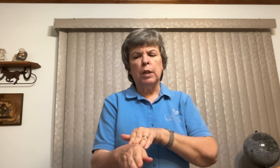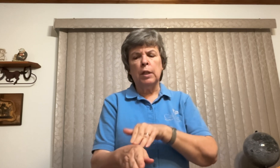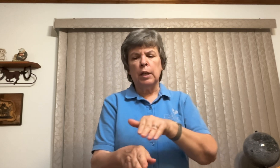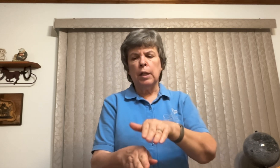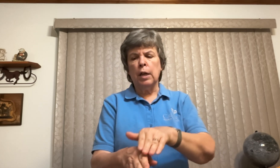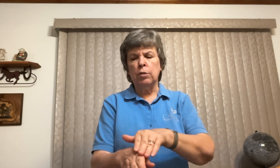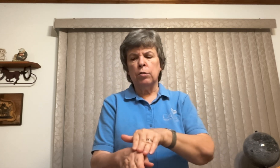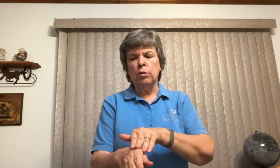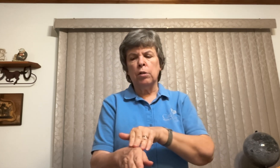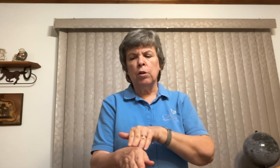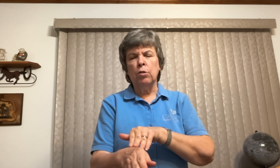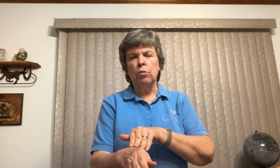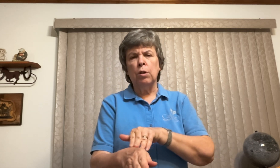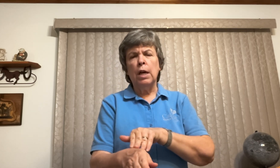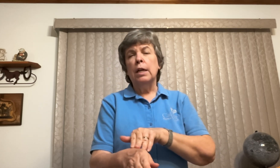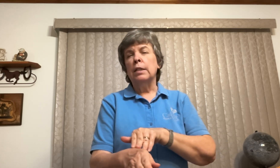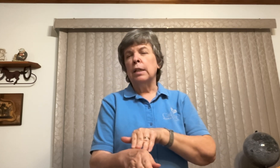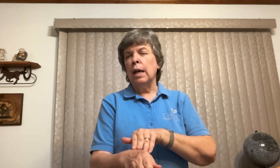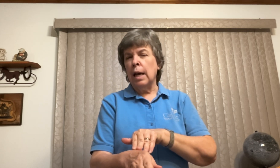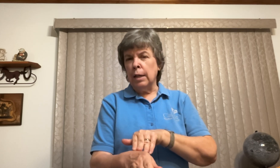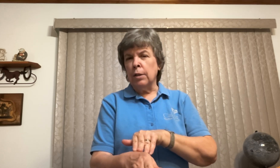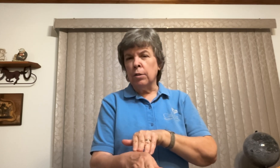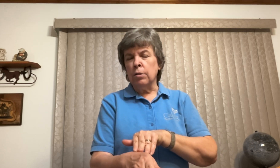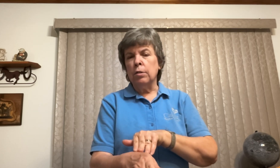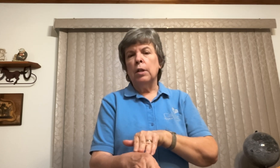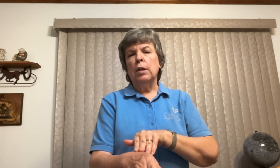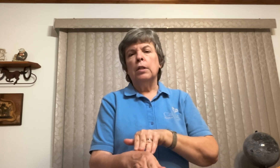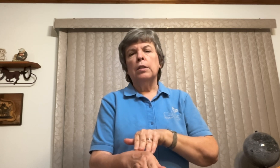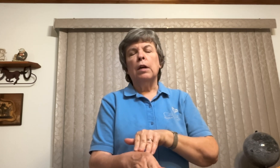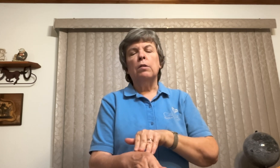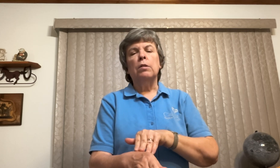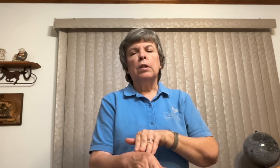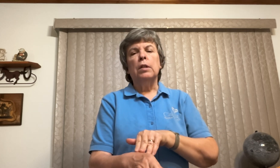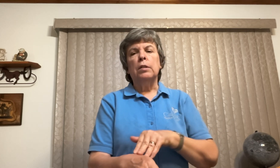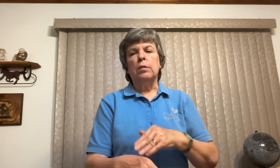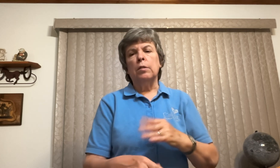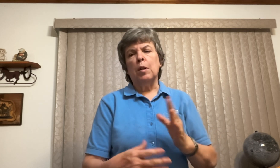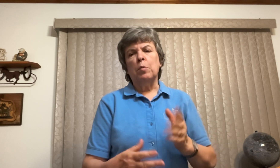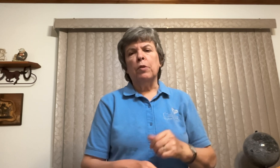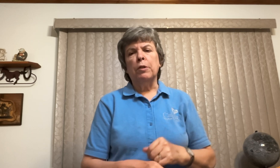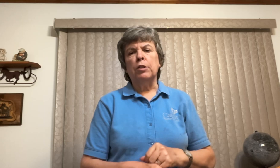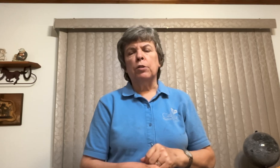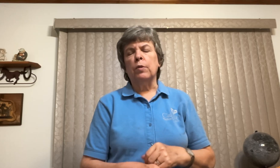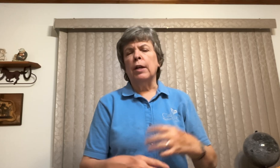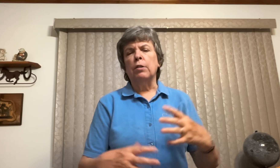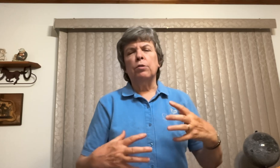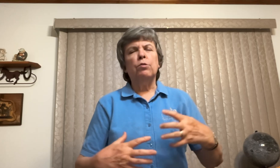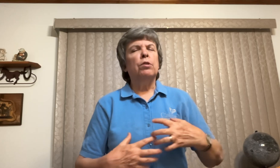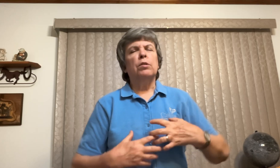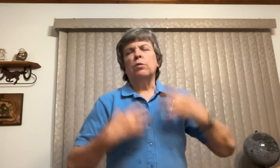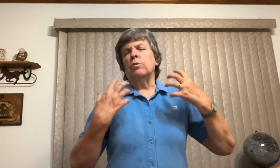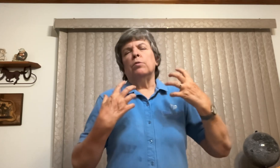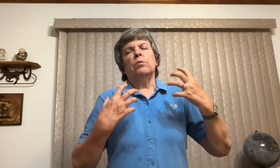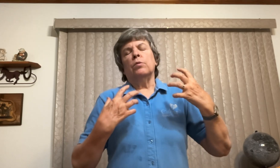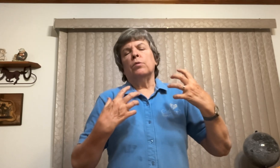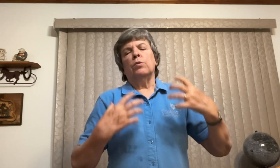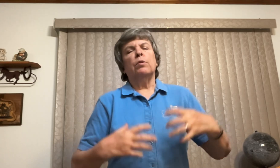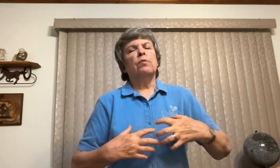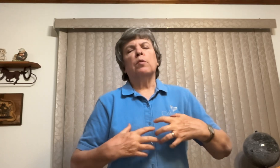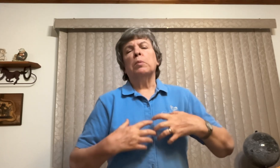like that. Slow to anger. Now, a couple variations for anger too. You can do it from